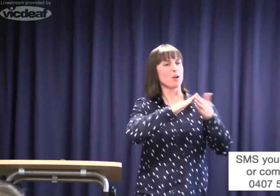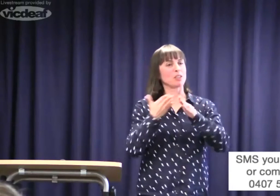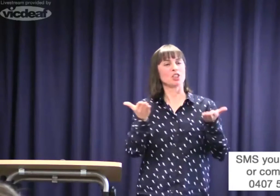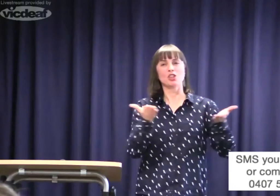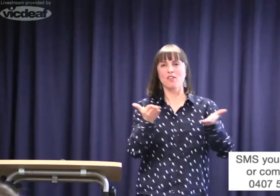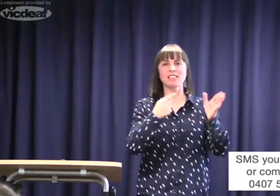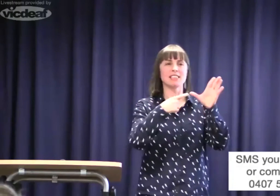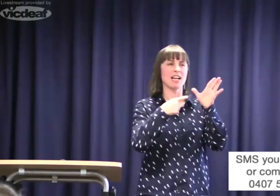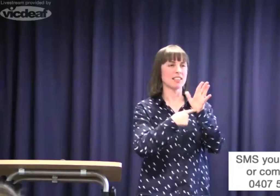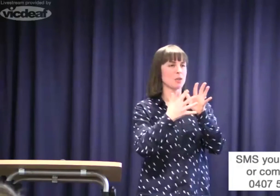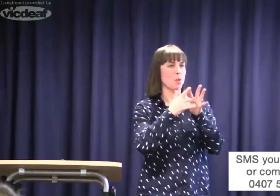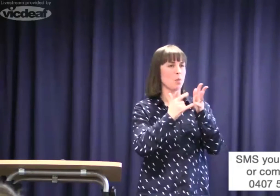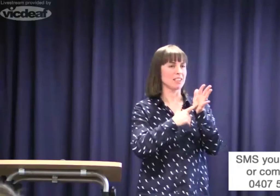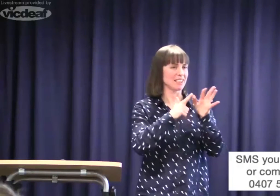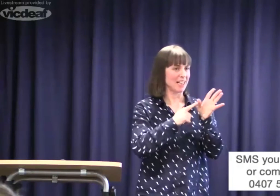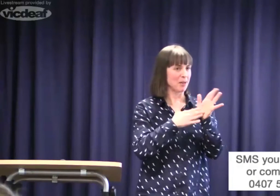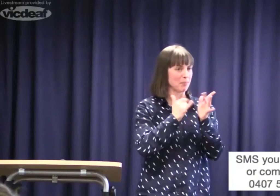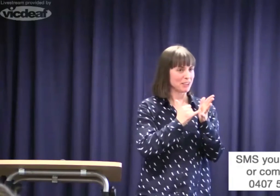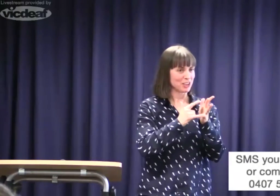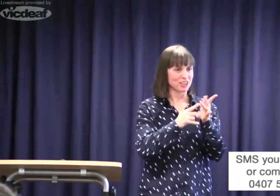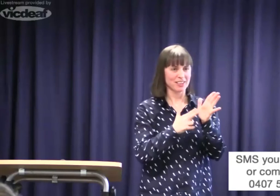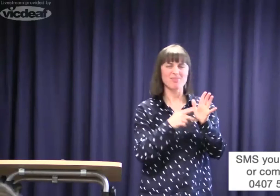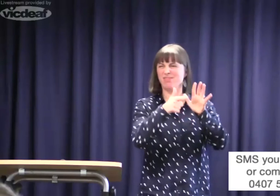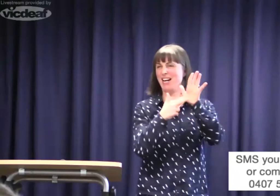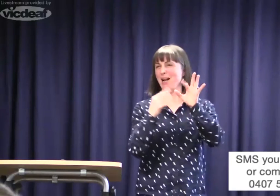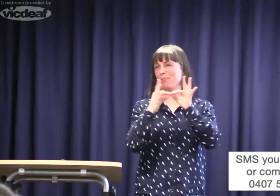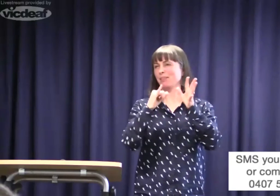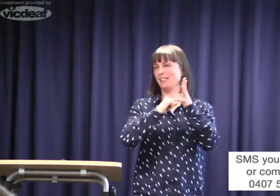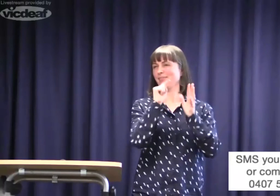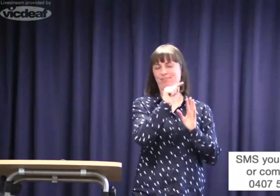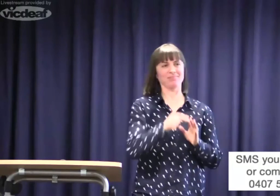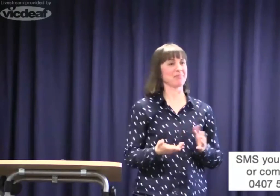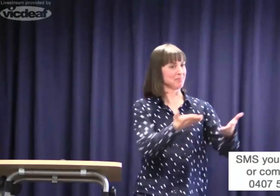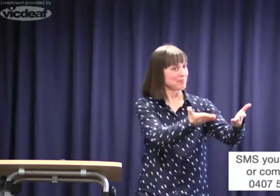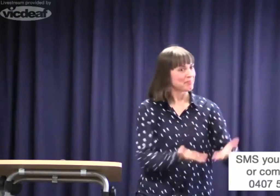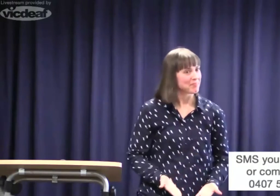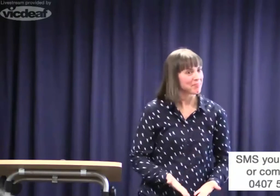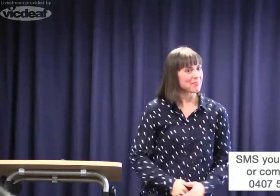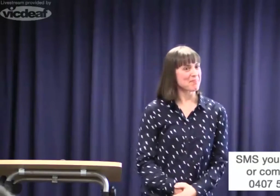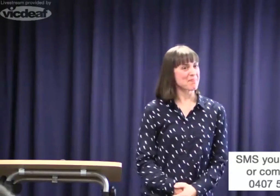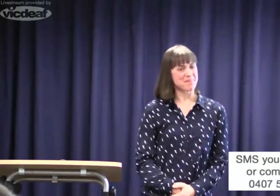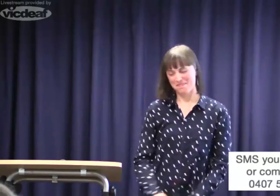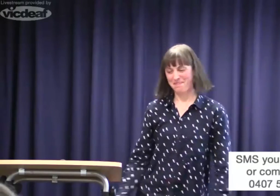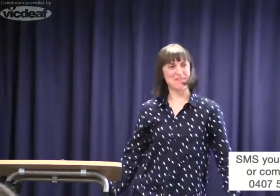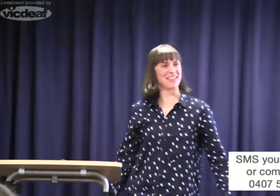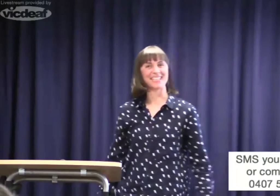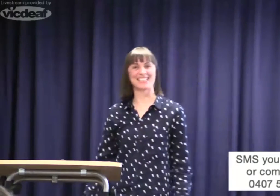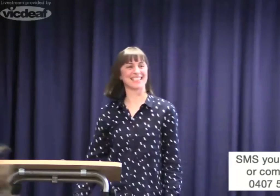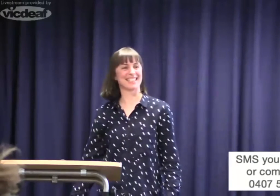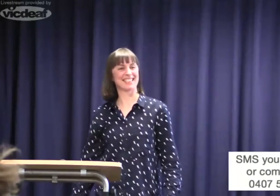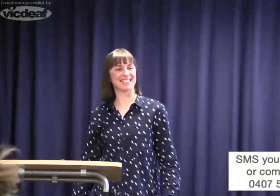Now, Michelle's the Director for Community Services at Wesley Mission, which is NABS. So welcome,